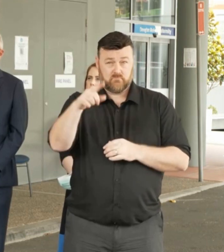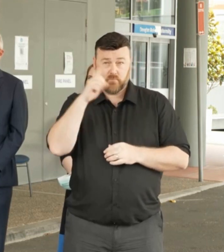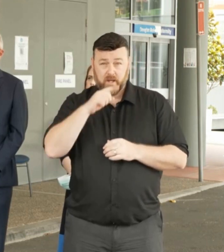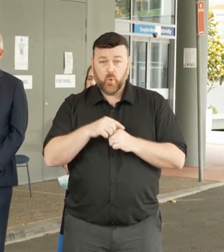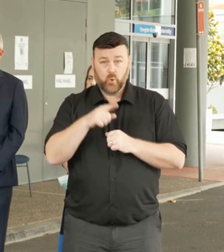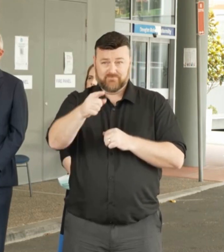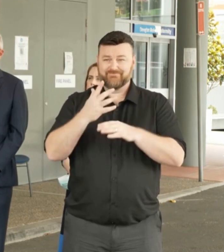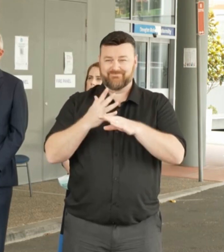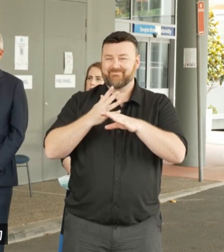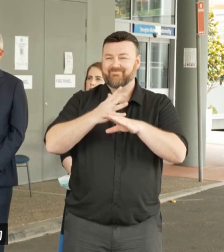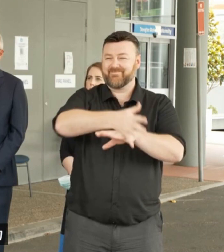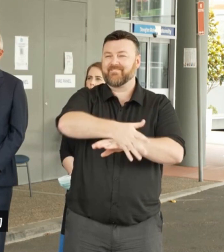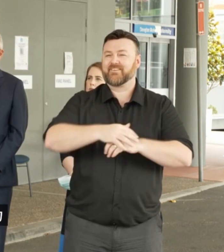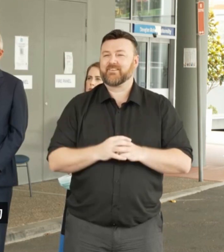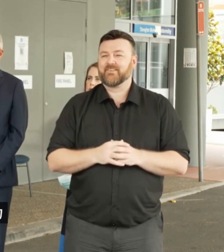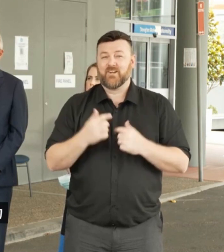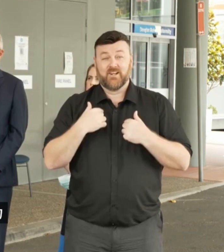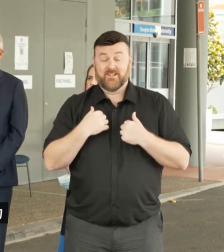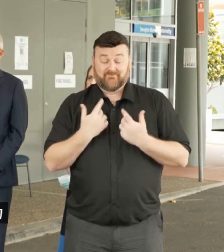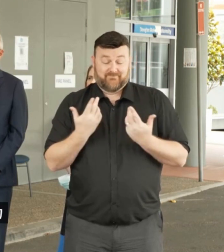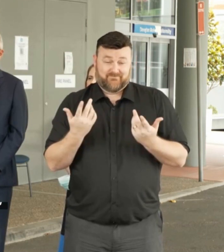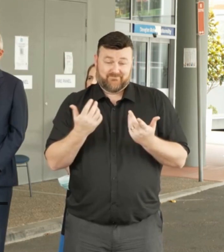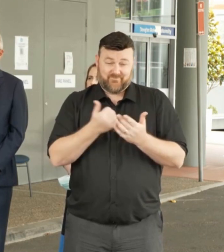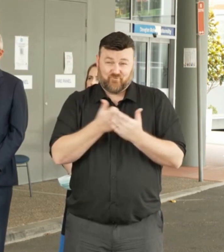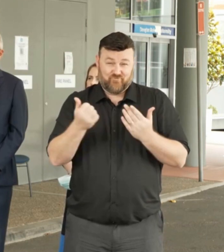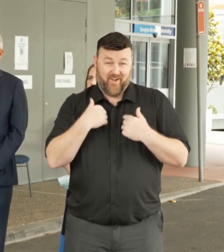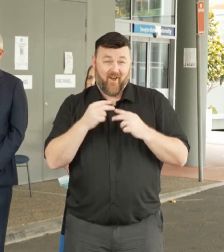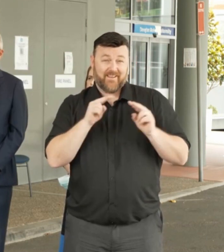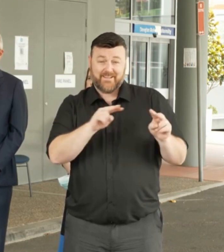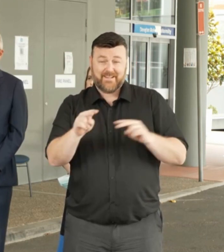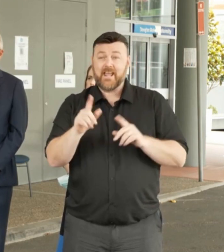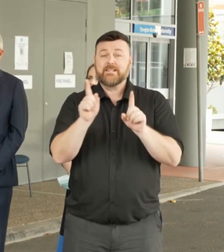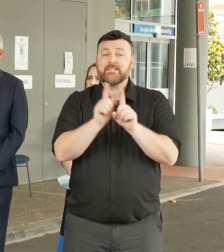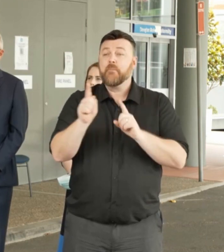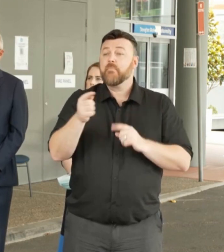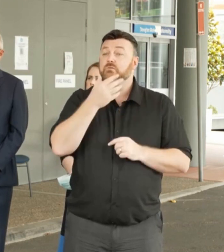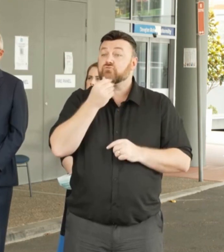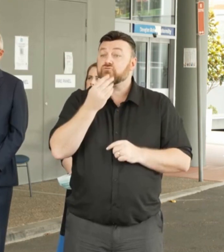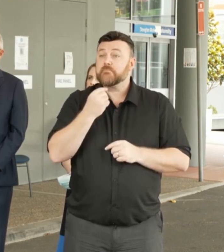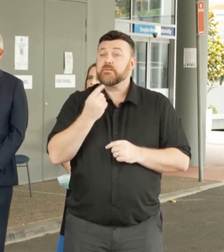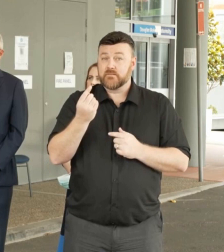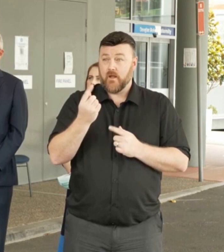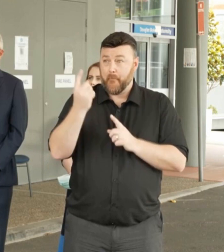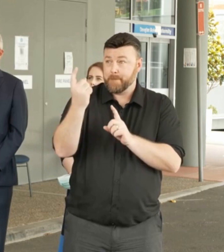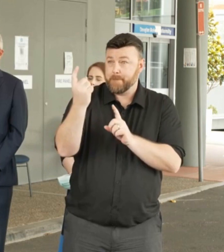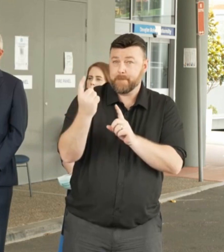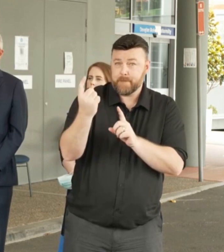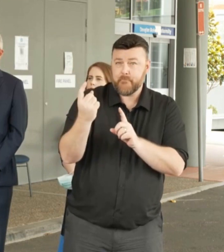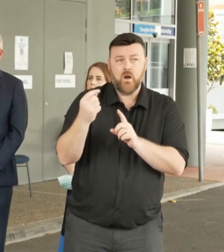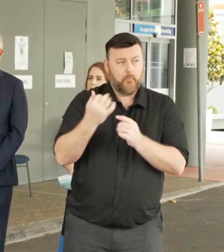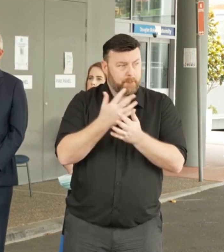made those efforts. We see it regularly today, as we're heading into Christmas, people are wearing masks in settings. We strongly